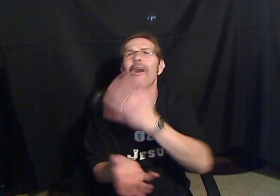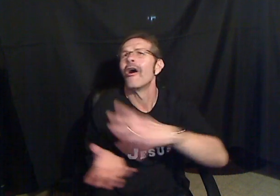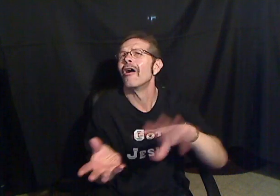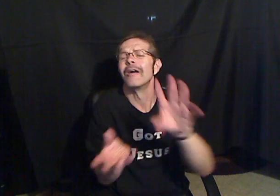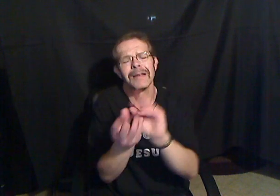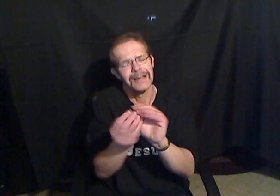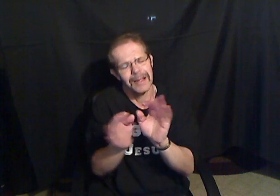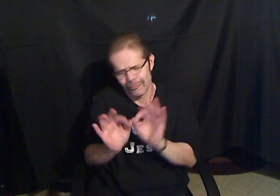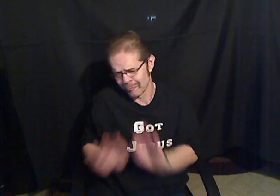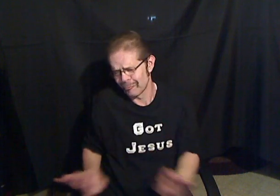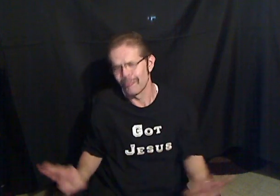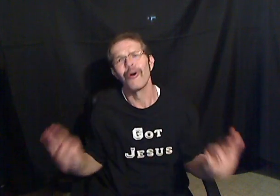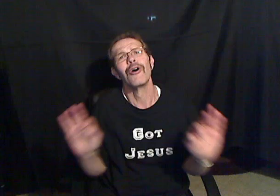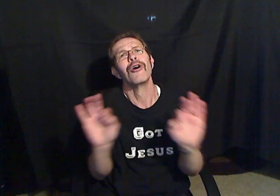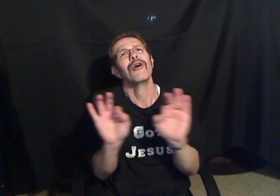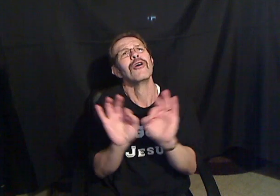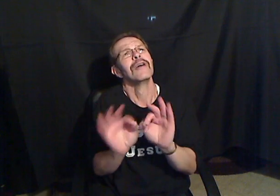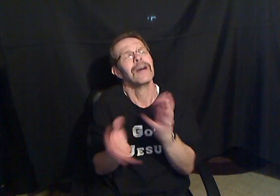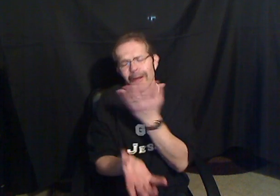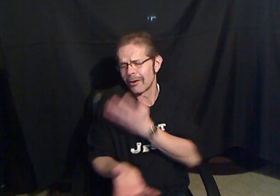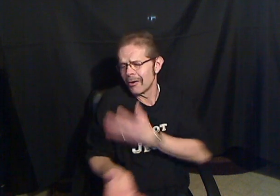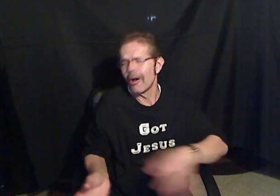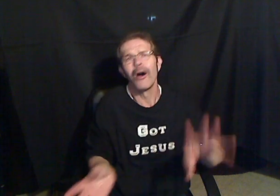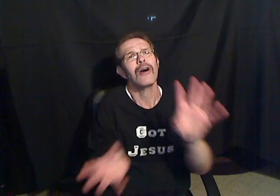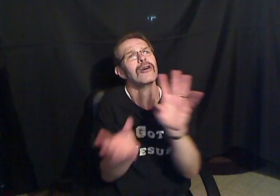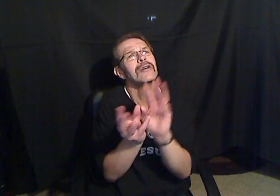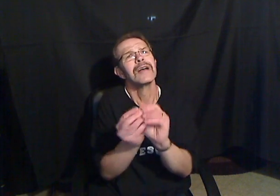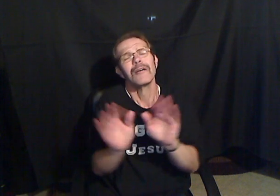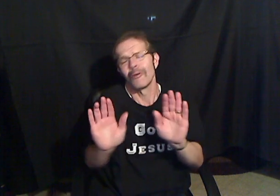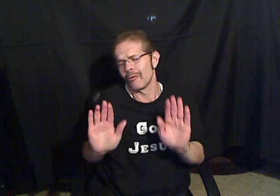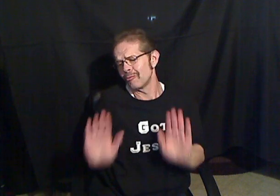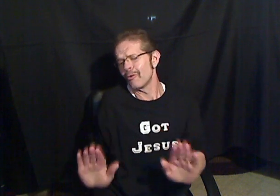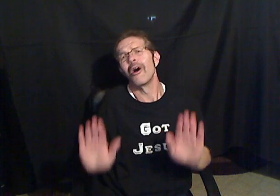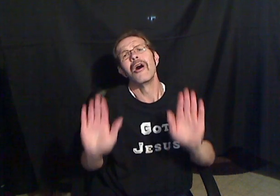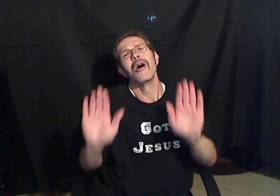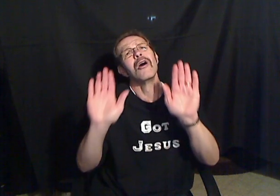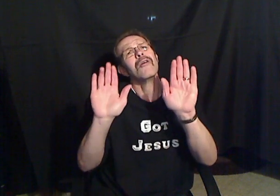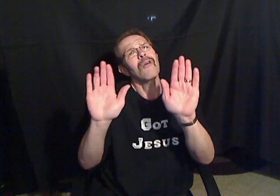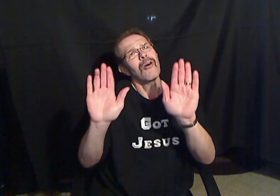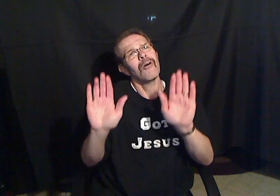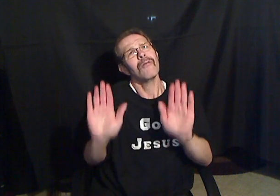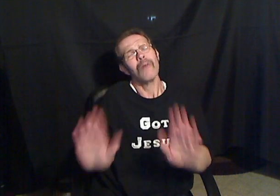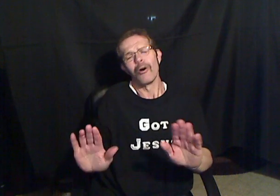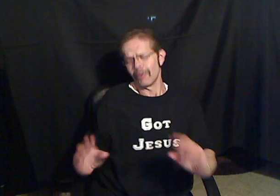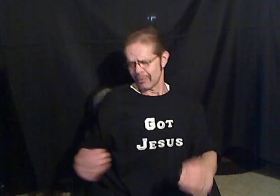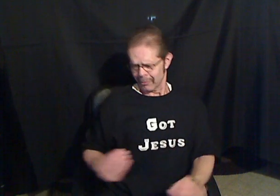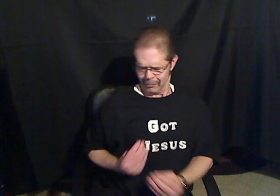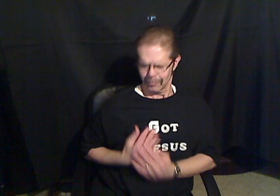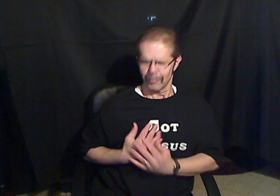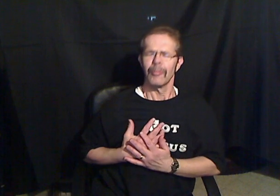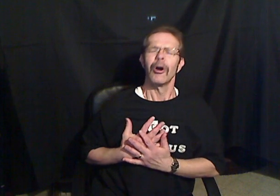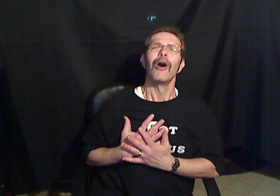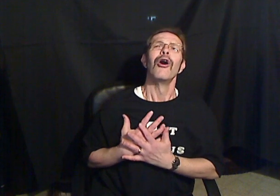altogether worthy, altogether wonderful to me.